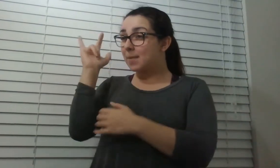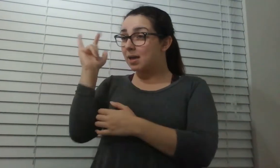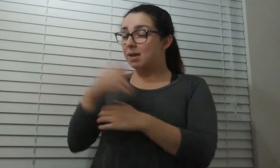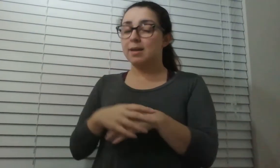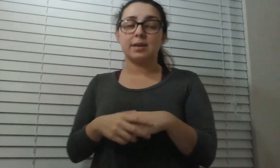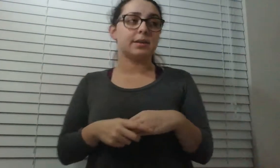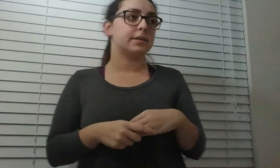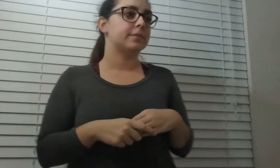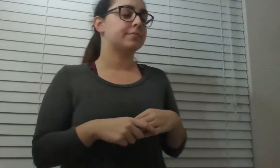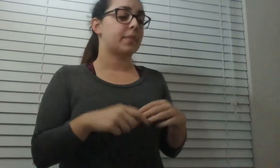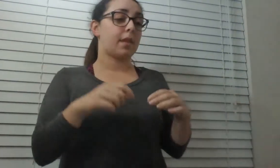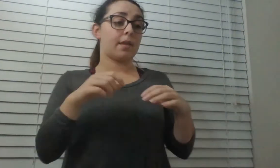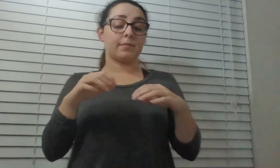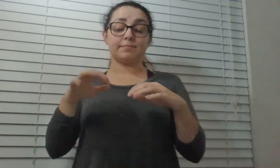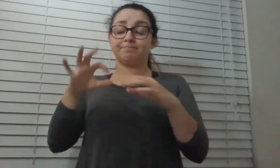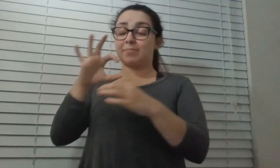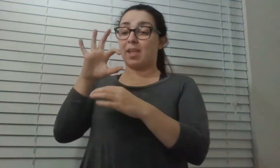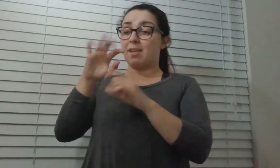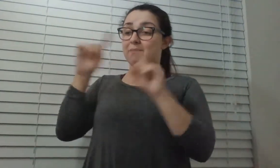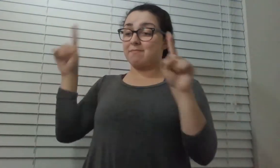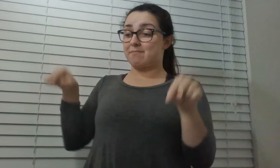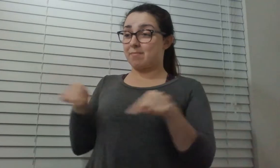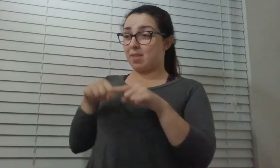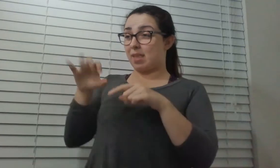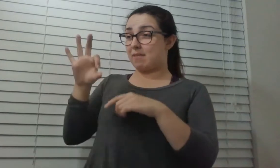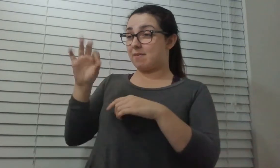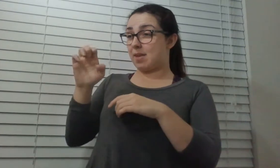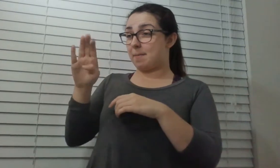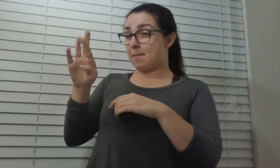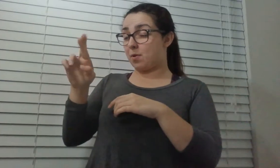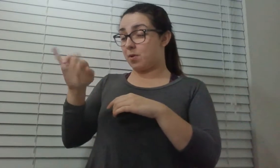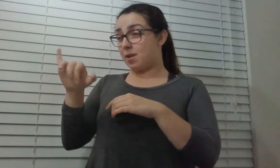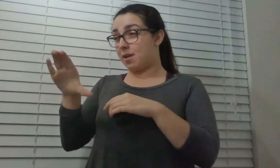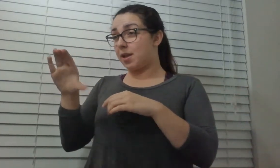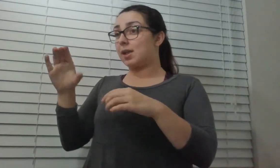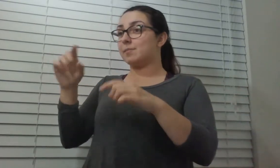cut from the wing of their first airplane. So the wind